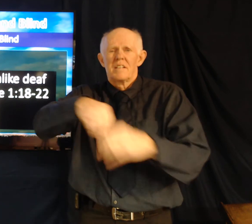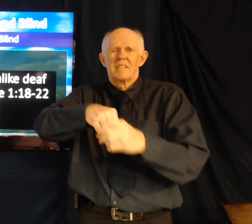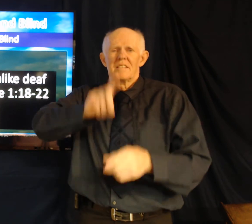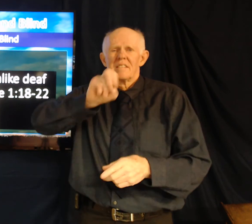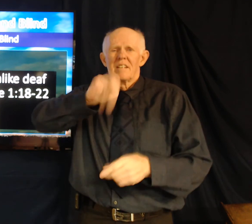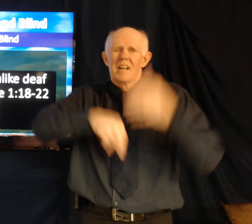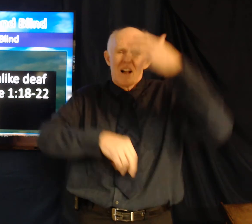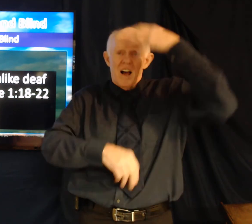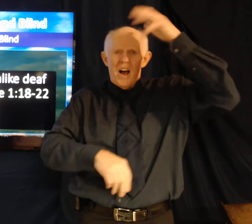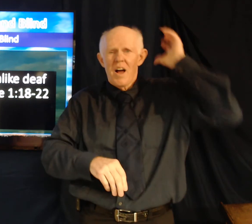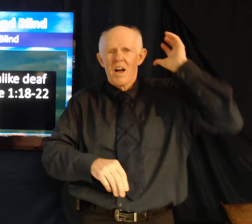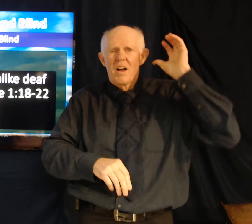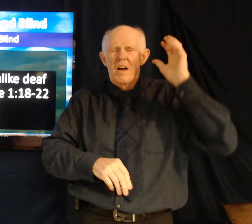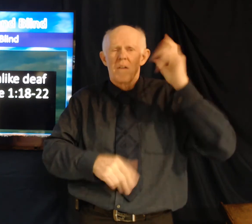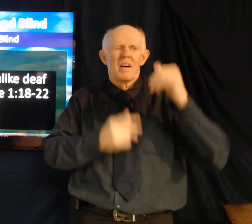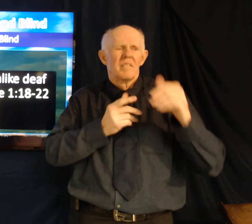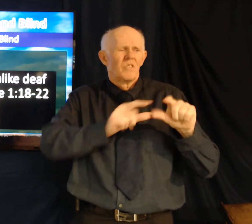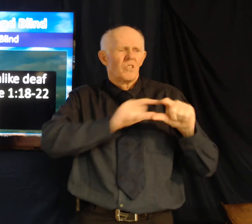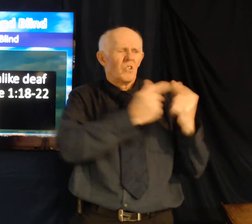Daniel was thrown into the lion's den.